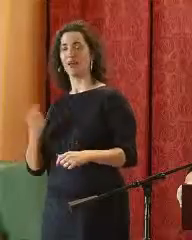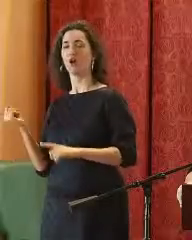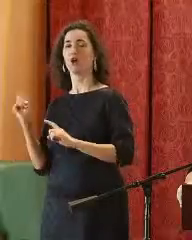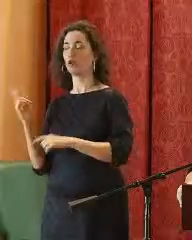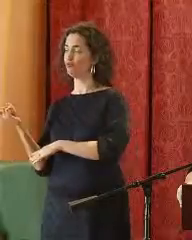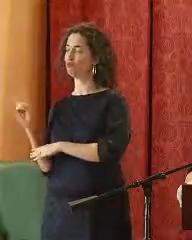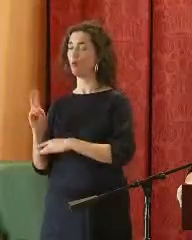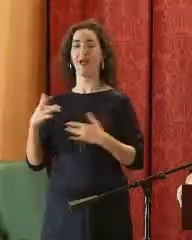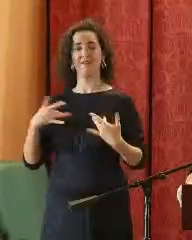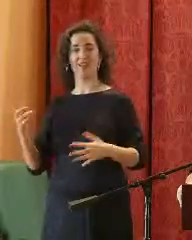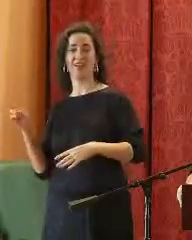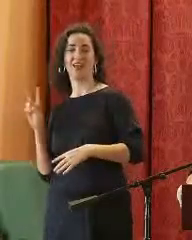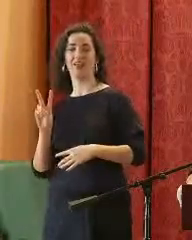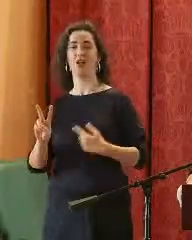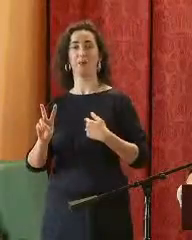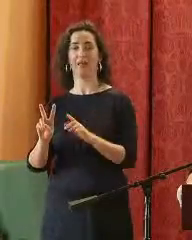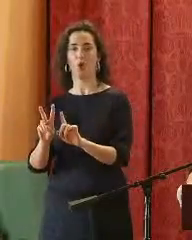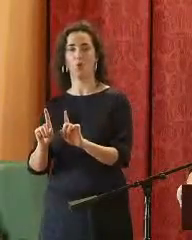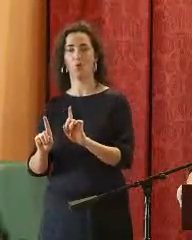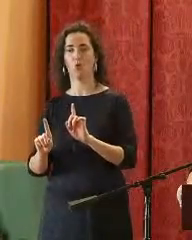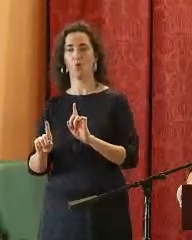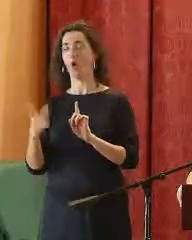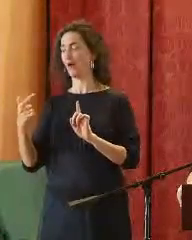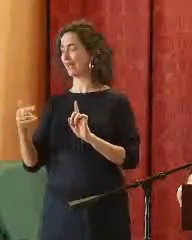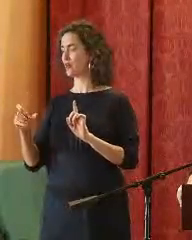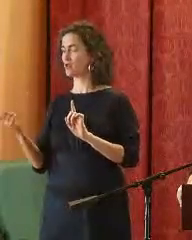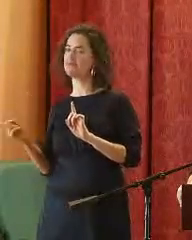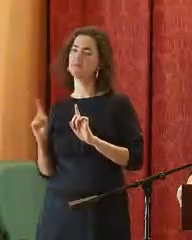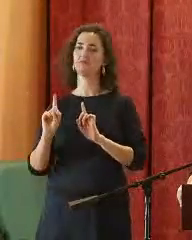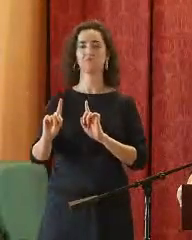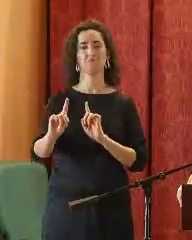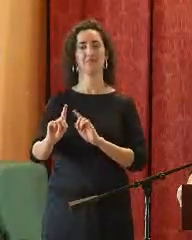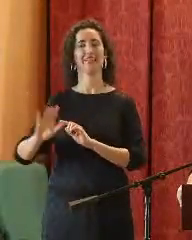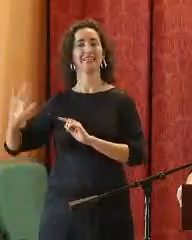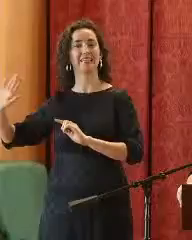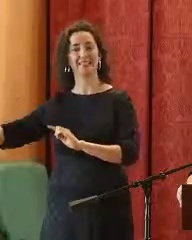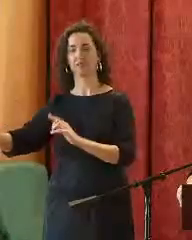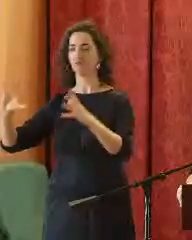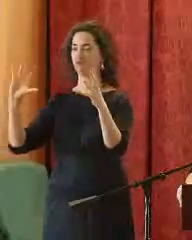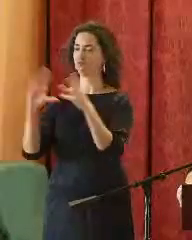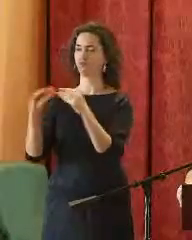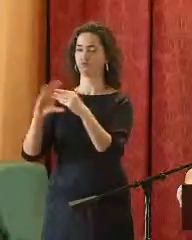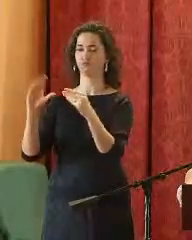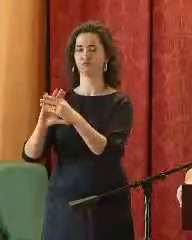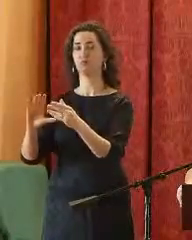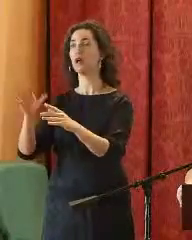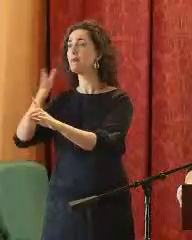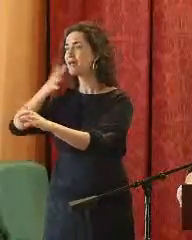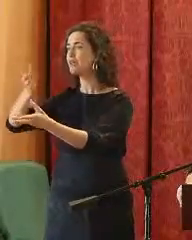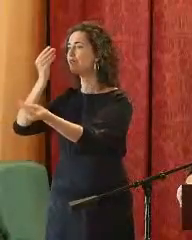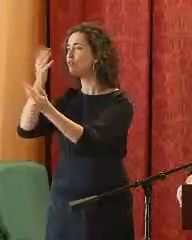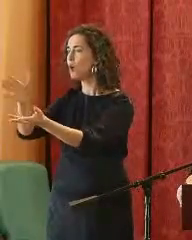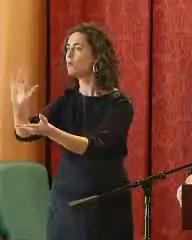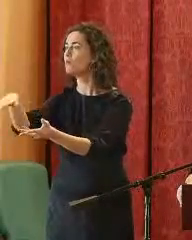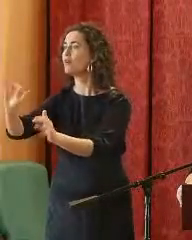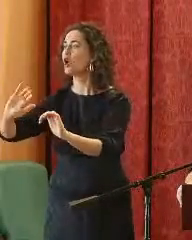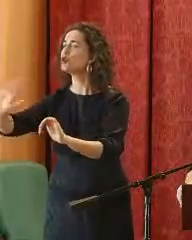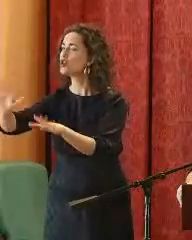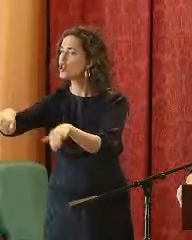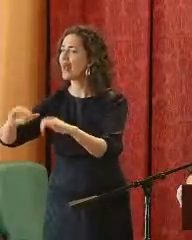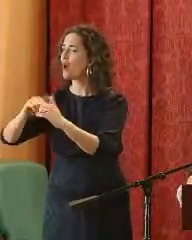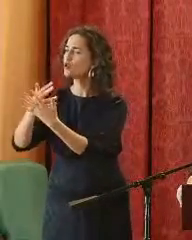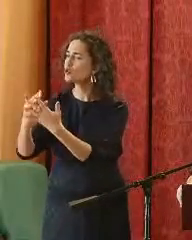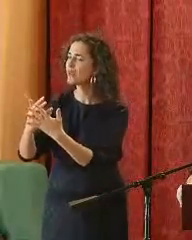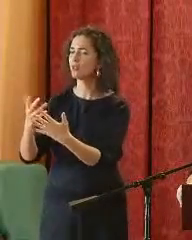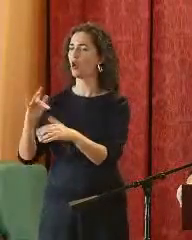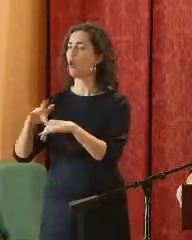those events, because Garrison has stepped forward and he's using that voice and he's telling parents how to get their children screened and